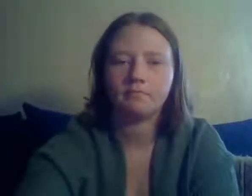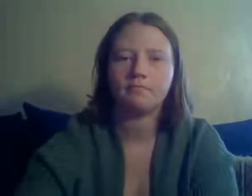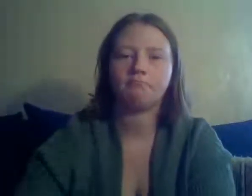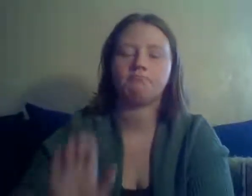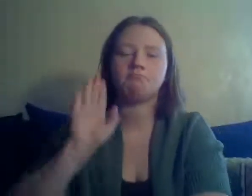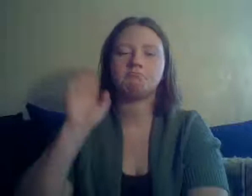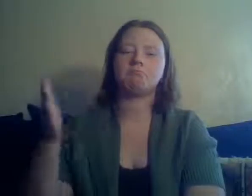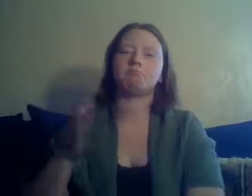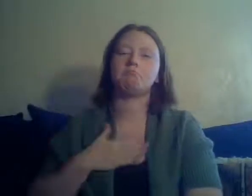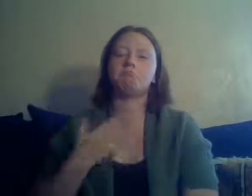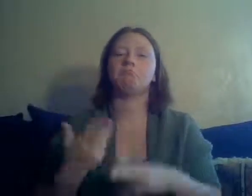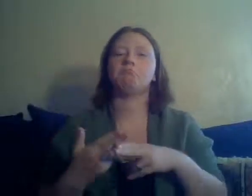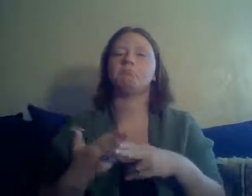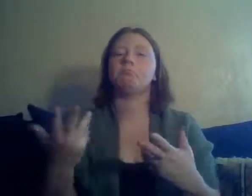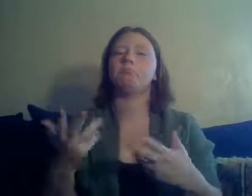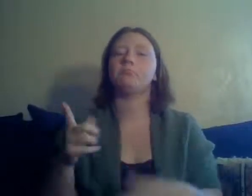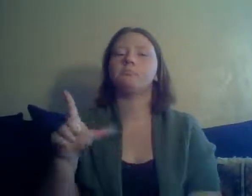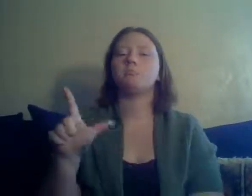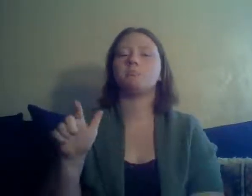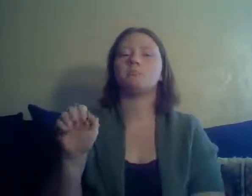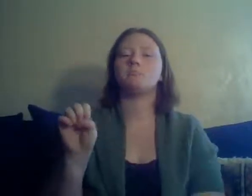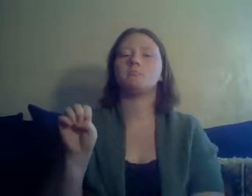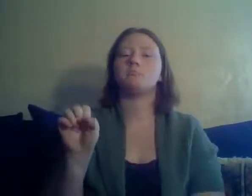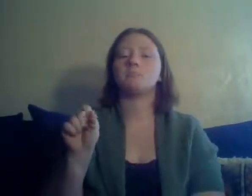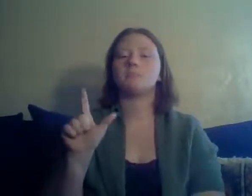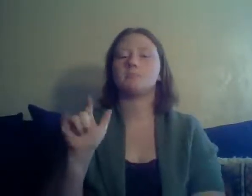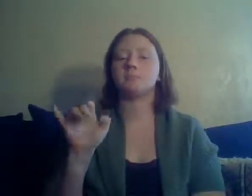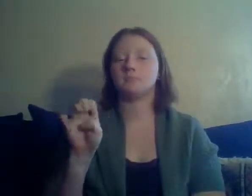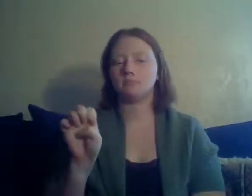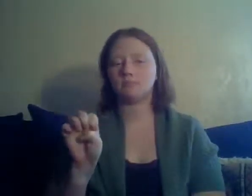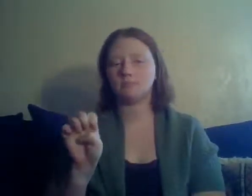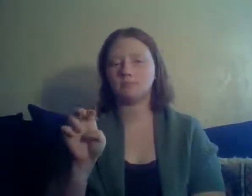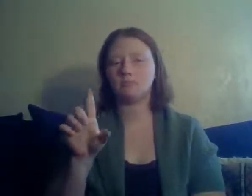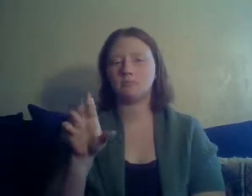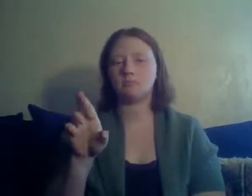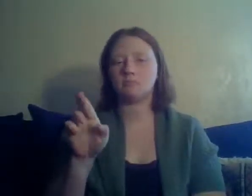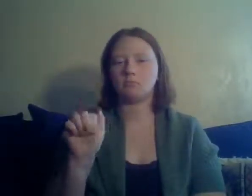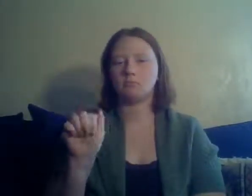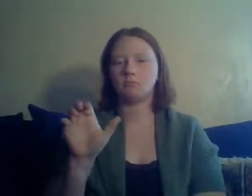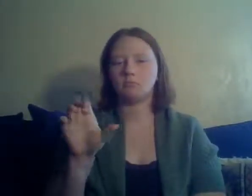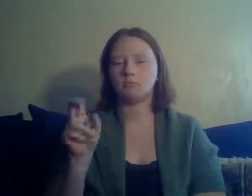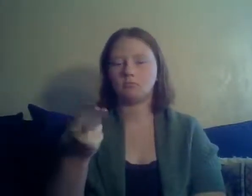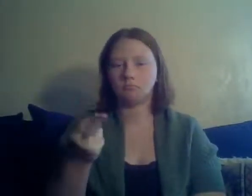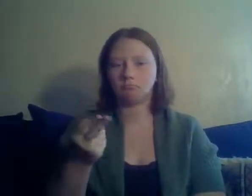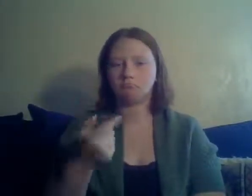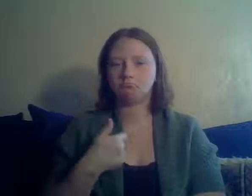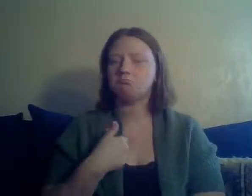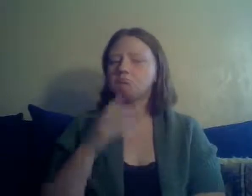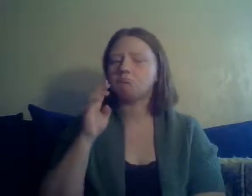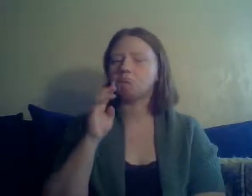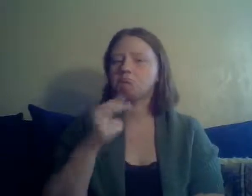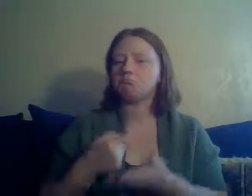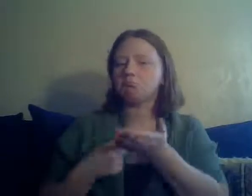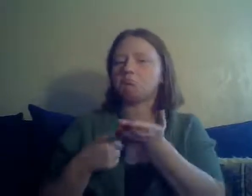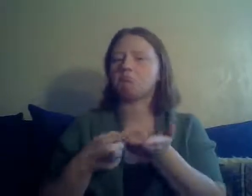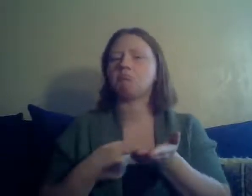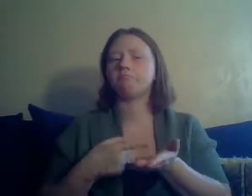there, I'm Leslie Rock, and I'm going to talk about creating reading, writing, and research assignments for students in